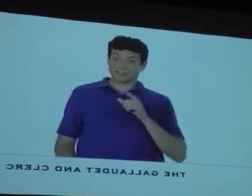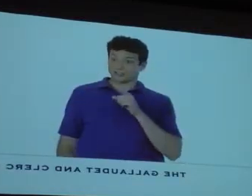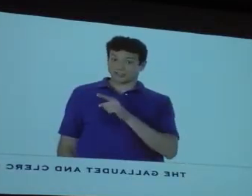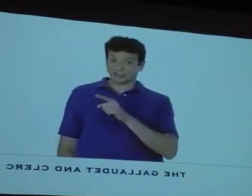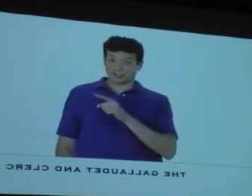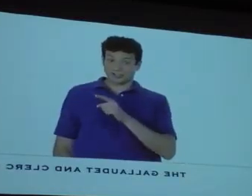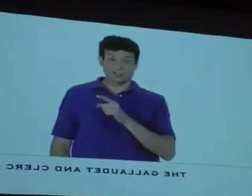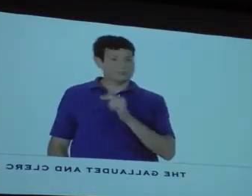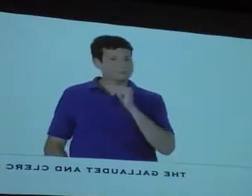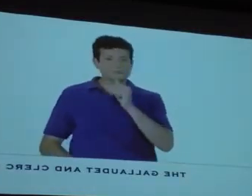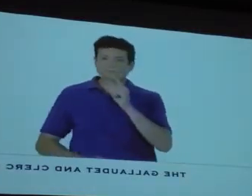See students.